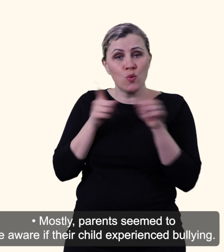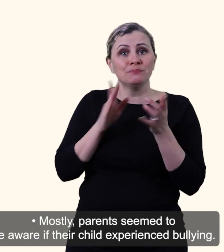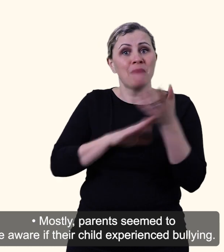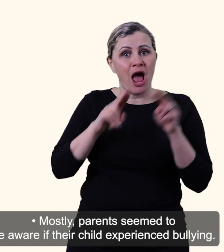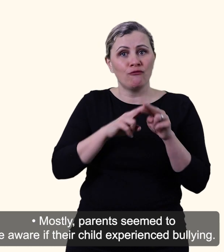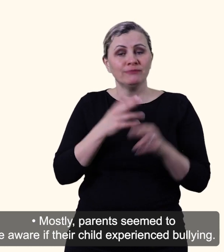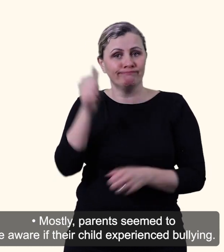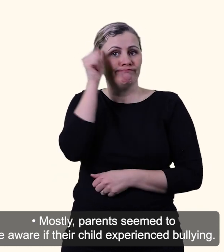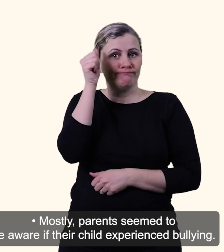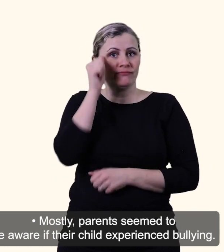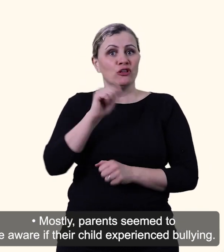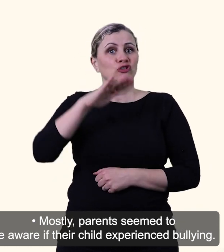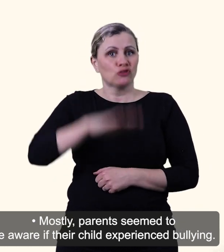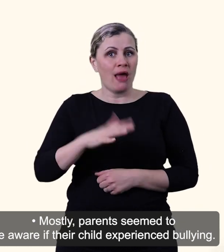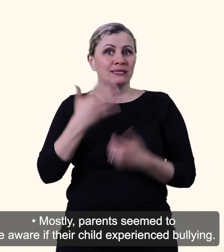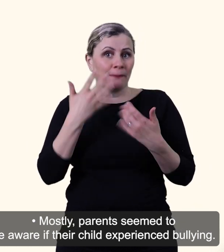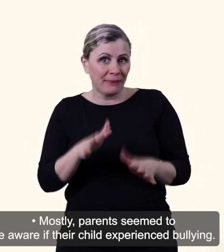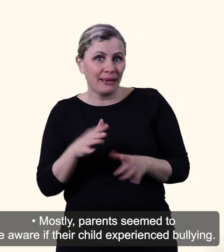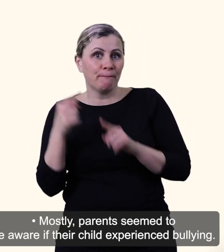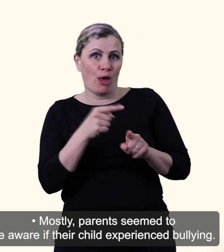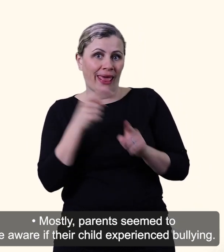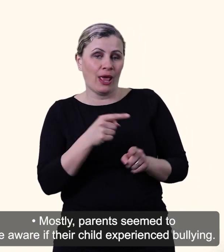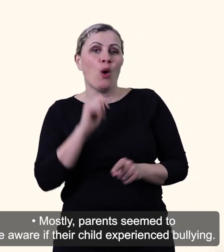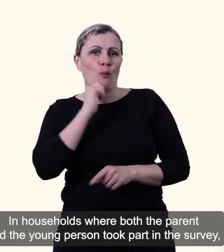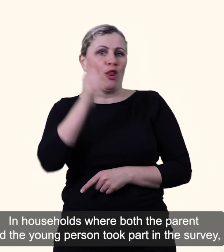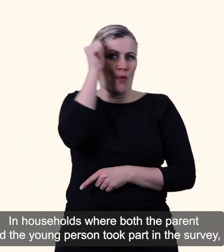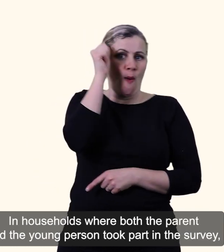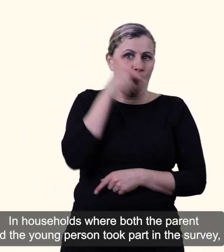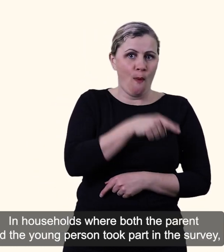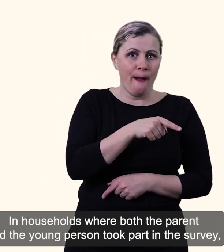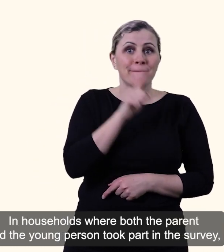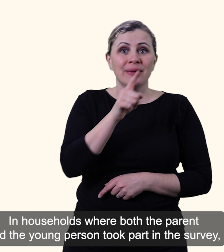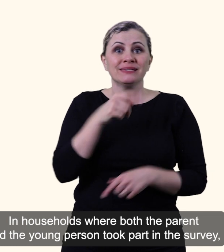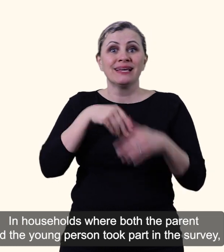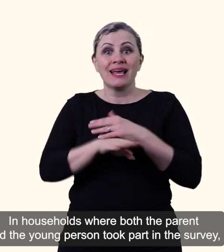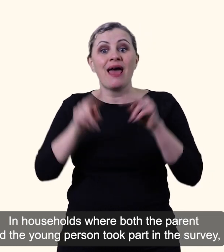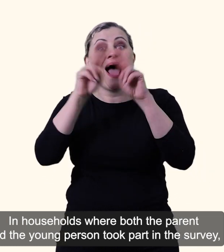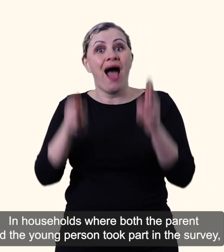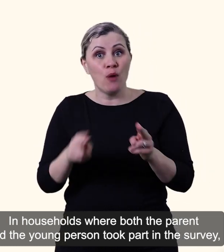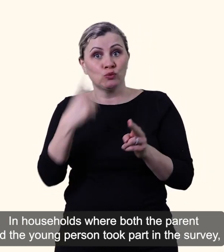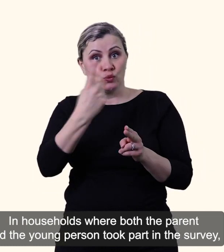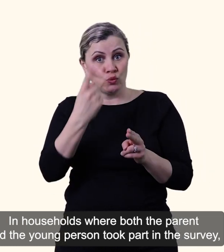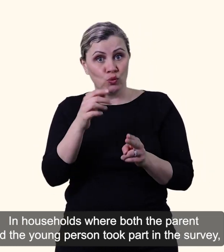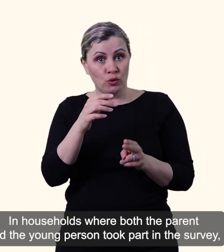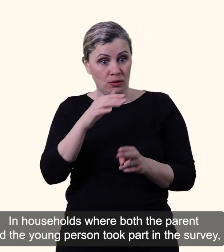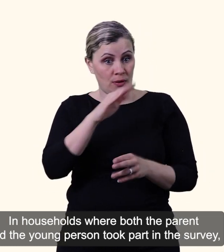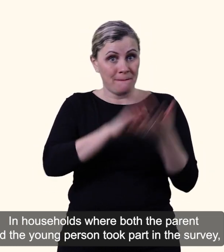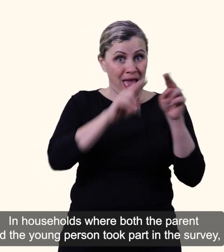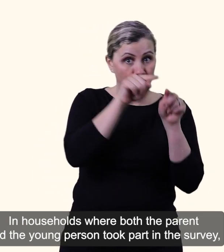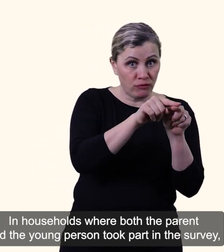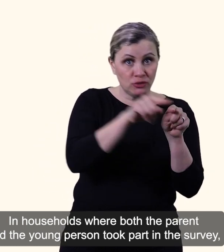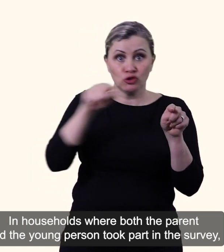Mostly, parents seem to be aware if their child experienced bullying in households where both the parent and the young person took